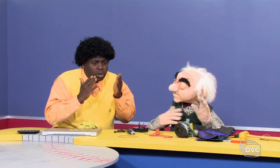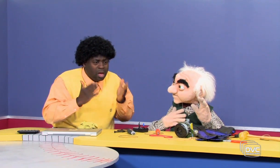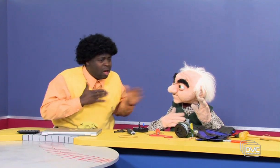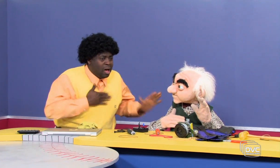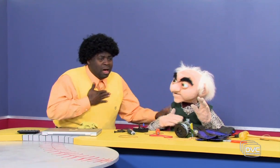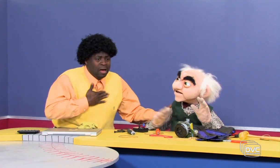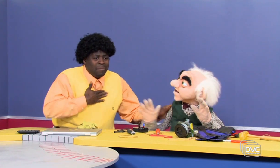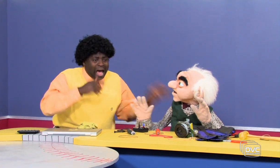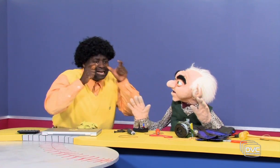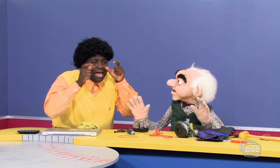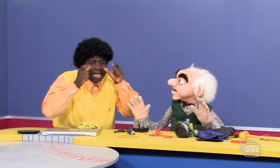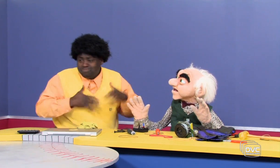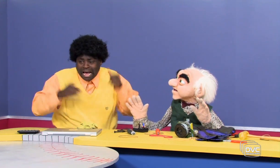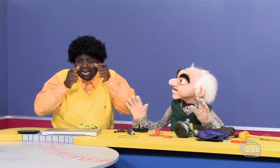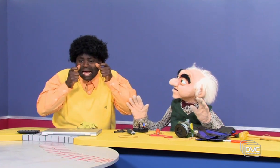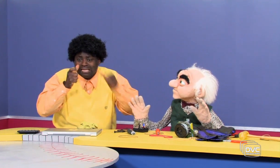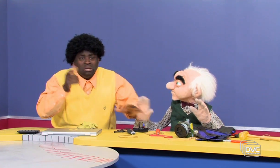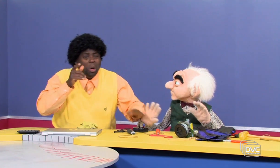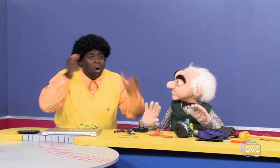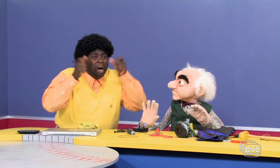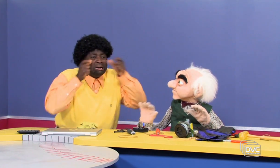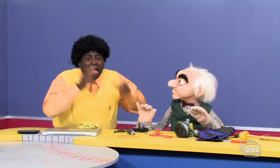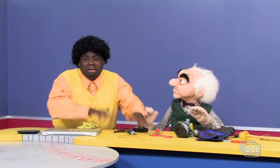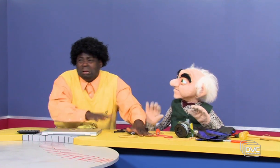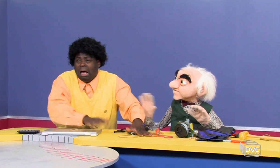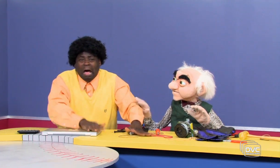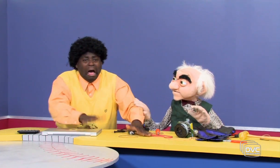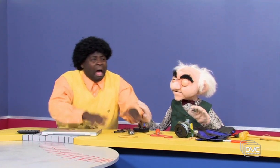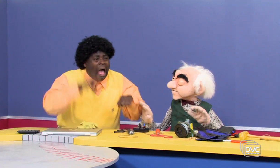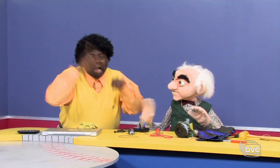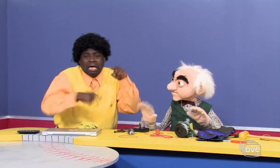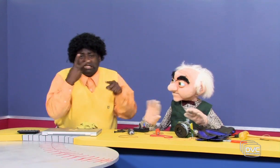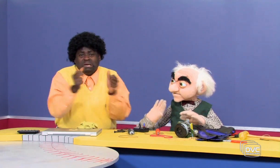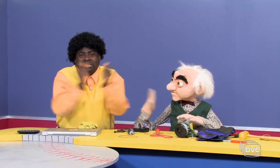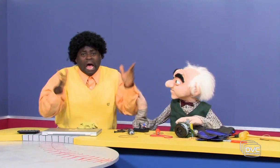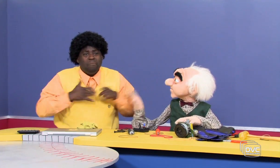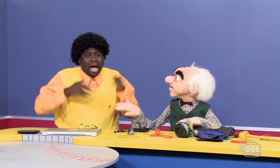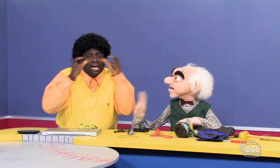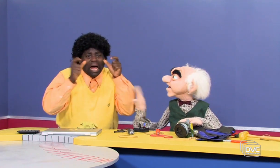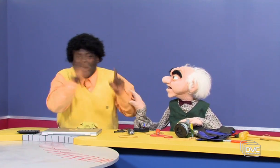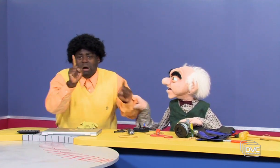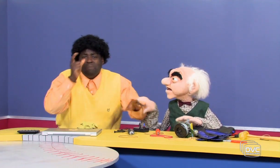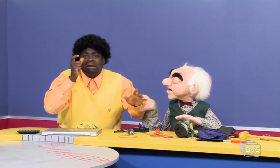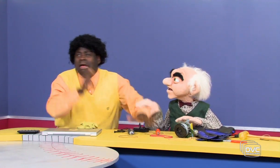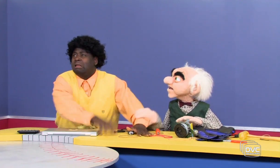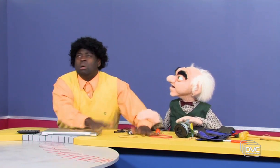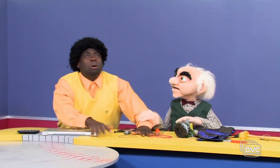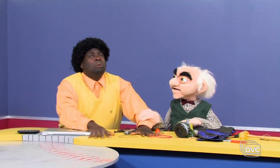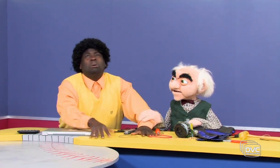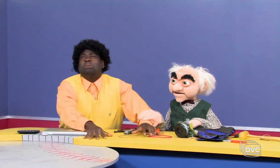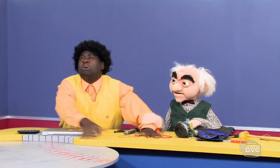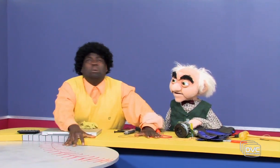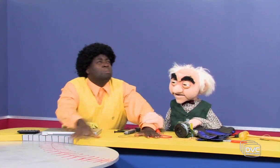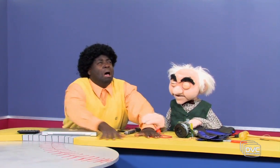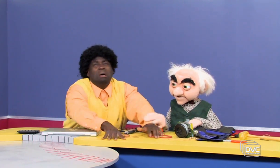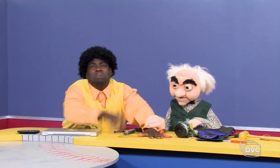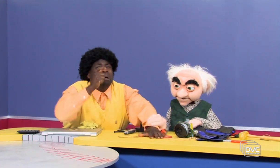Glasses. My glasses. I can't see without my glasses. Where are my glasses? Hey.